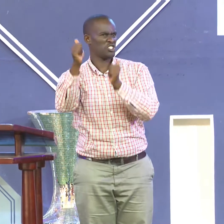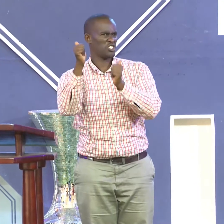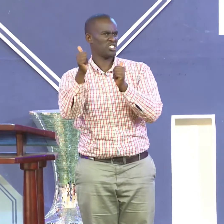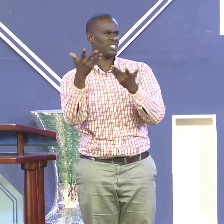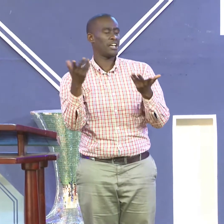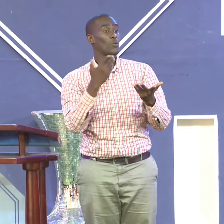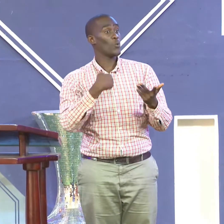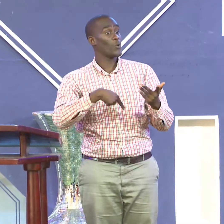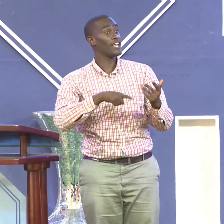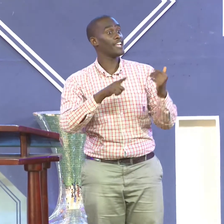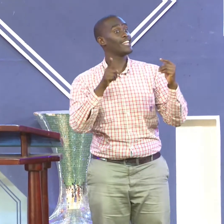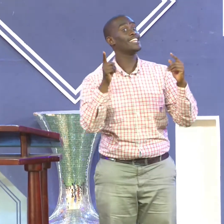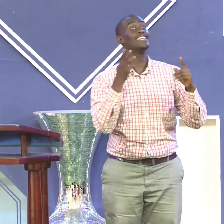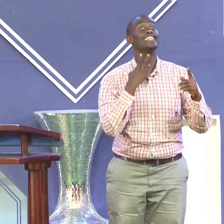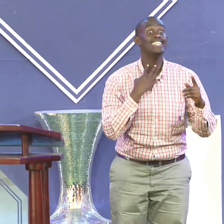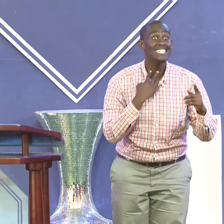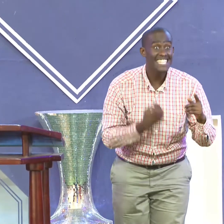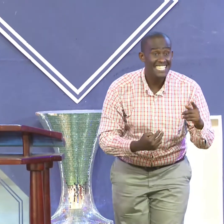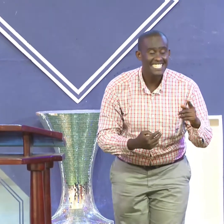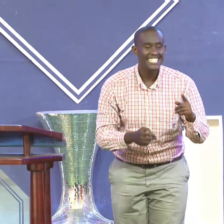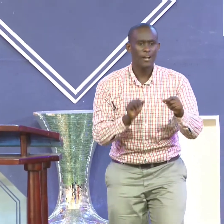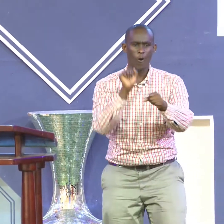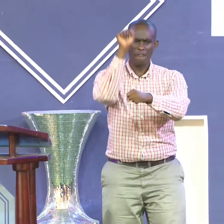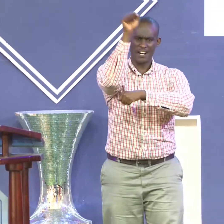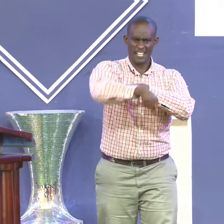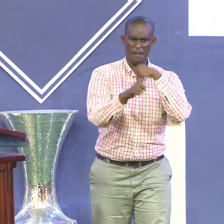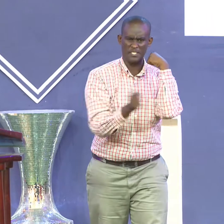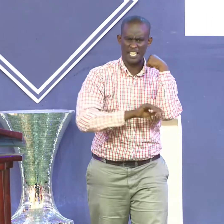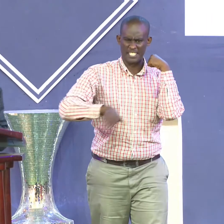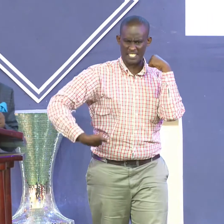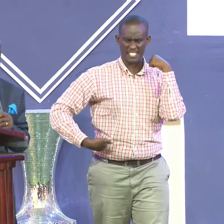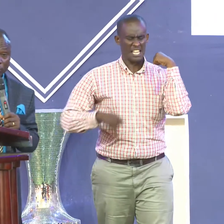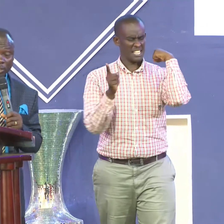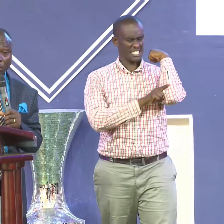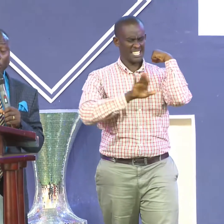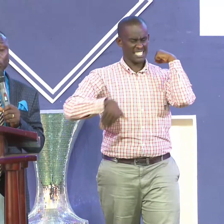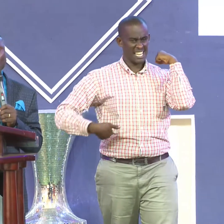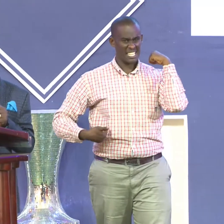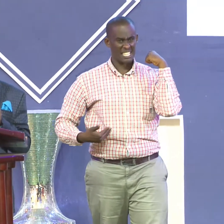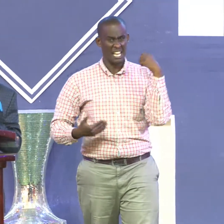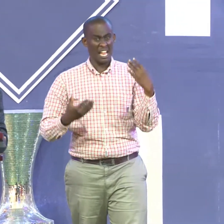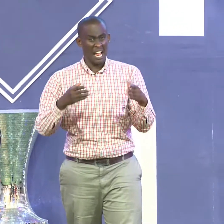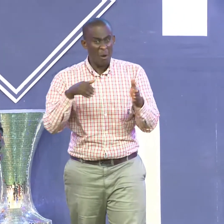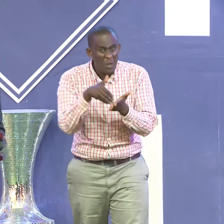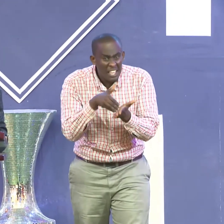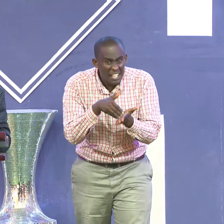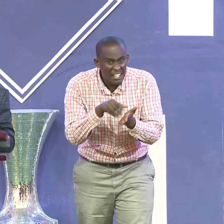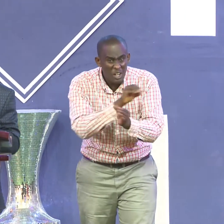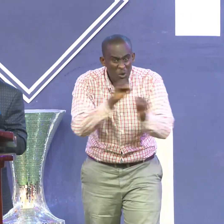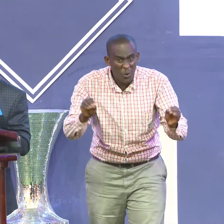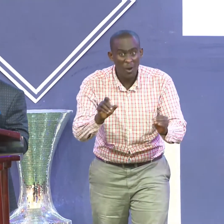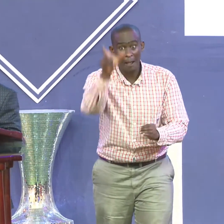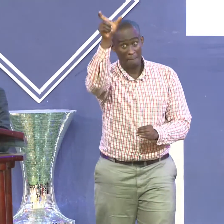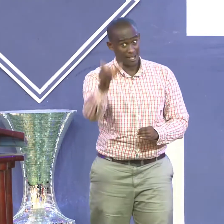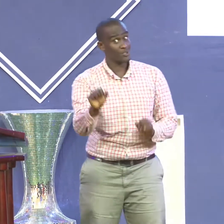you're at, but we need to overcome it. It is mightier than us. Maybe